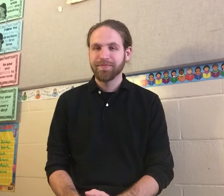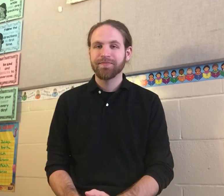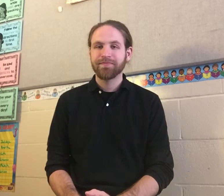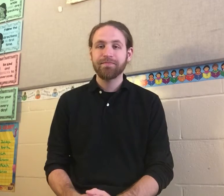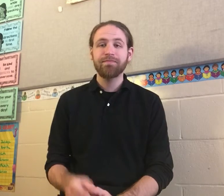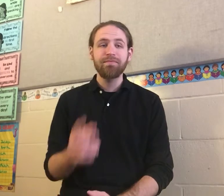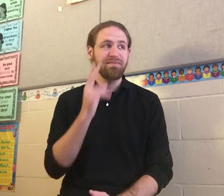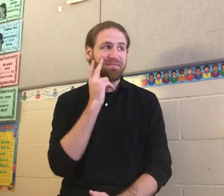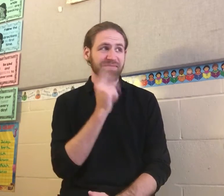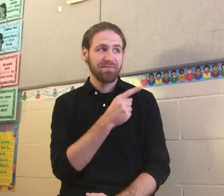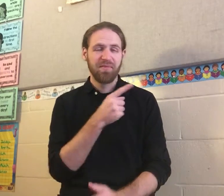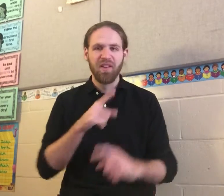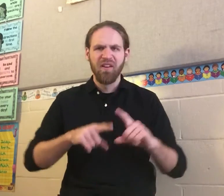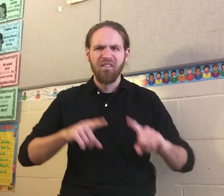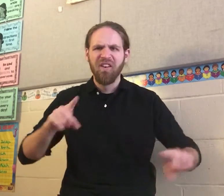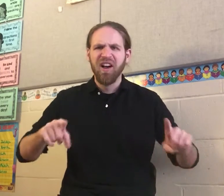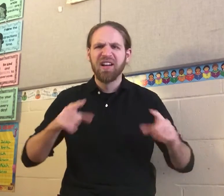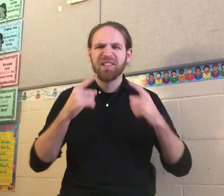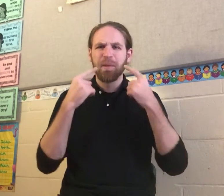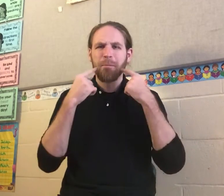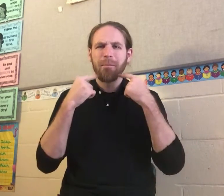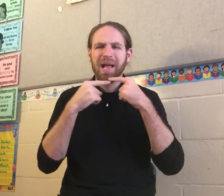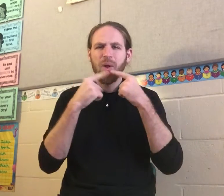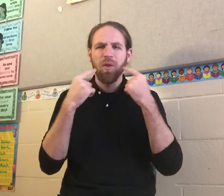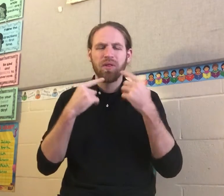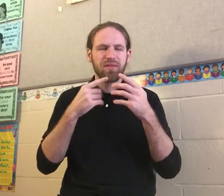Look at the variety of insect mouth parts.